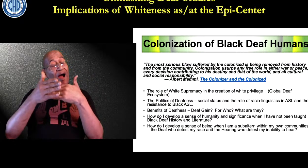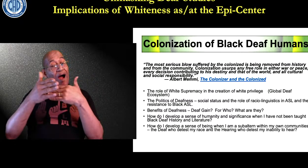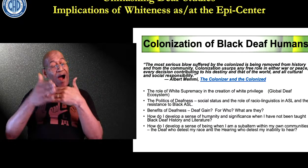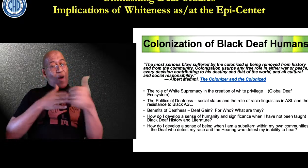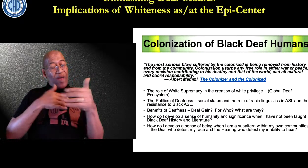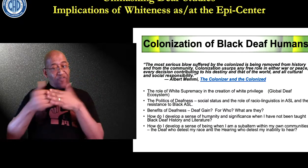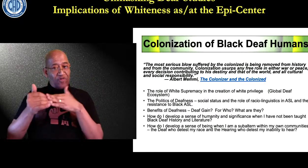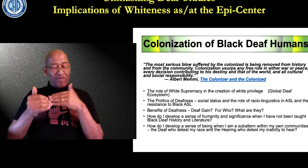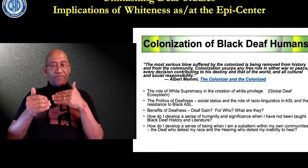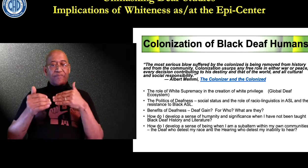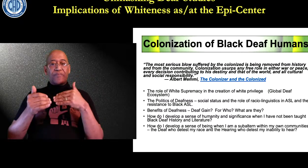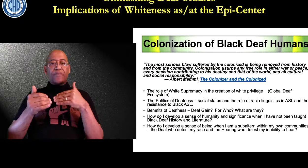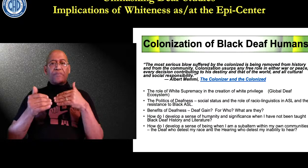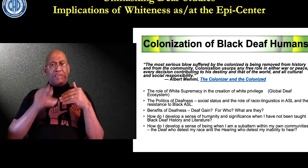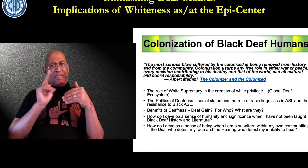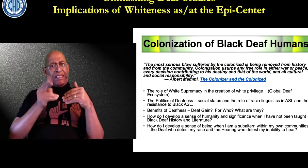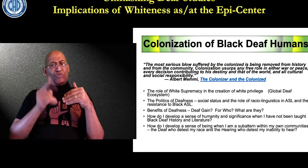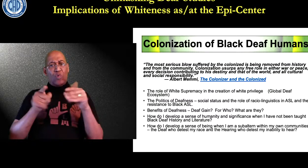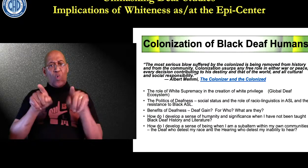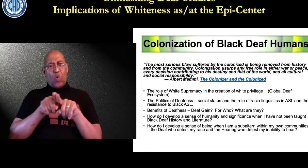So we already started at the bottom.